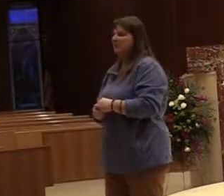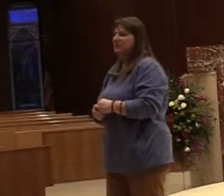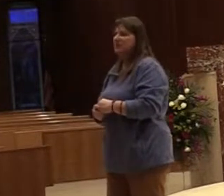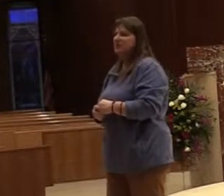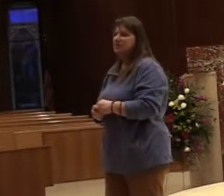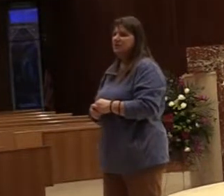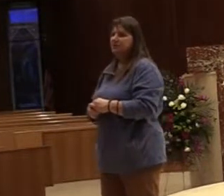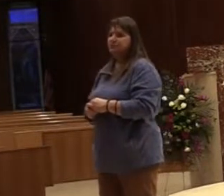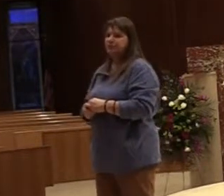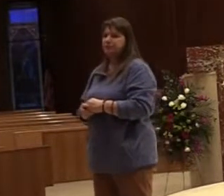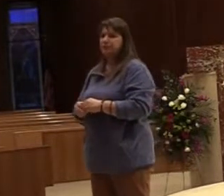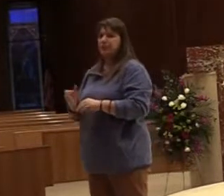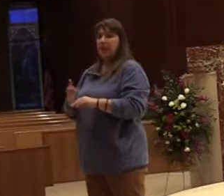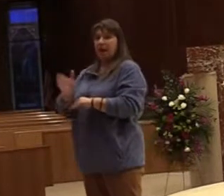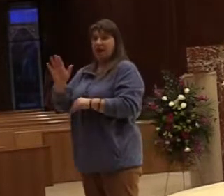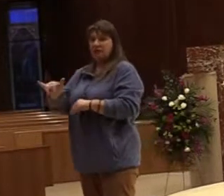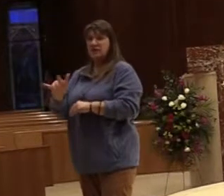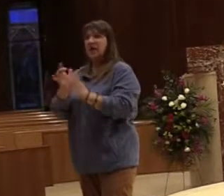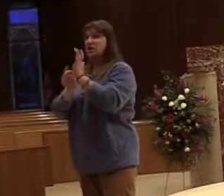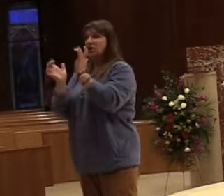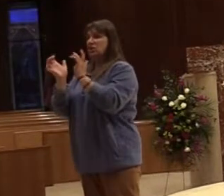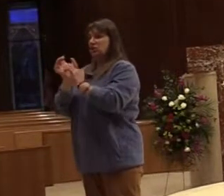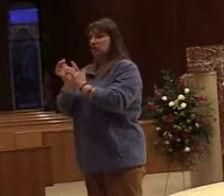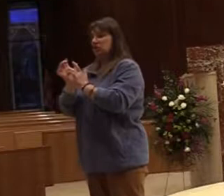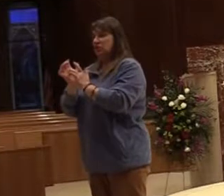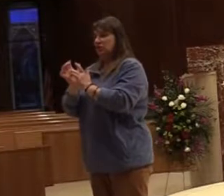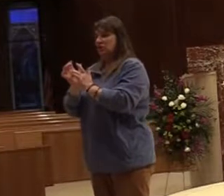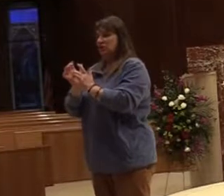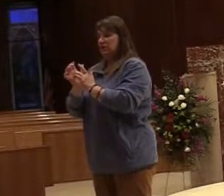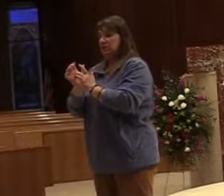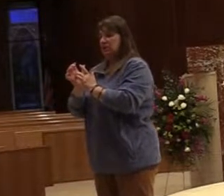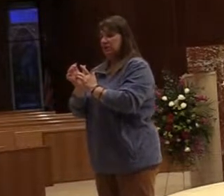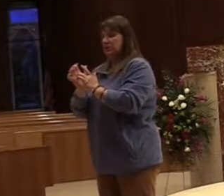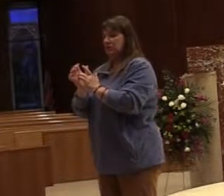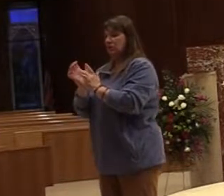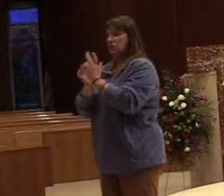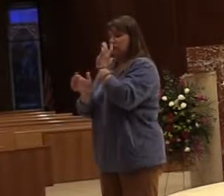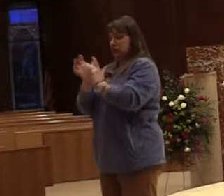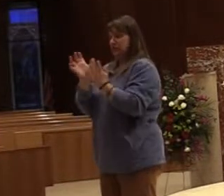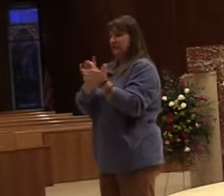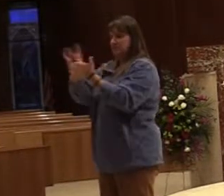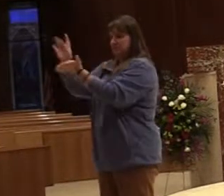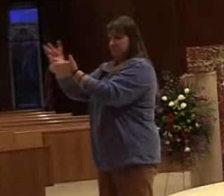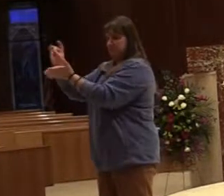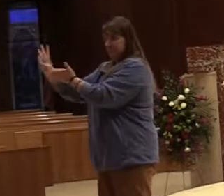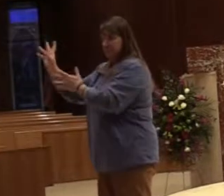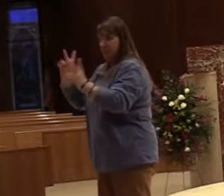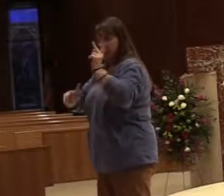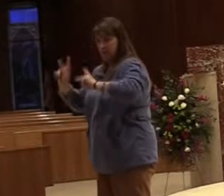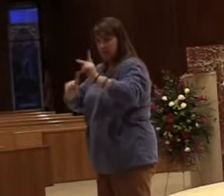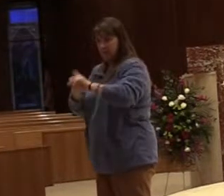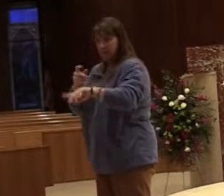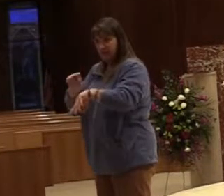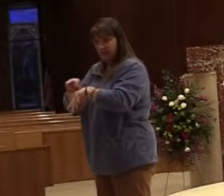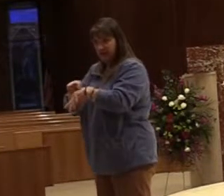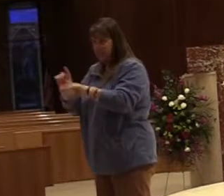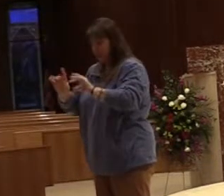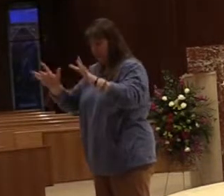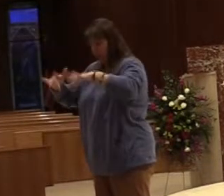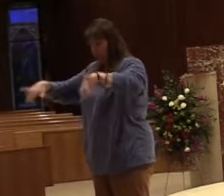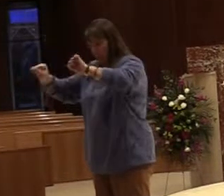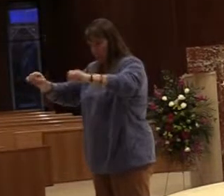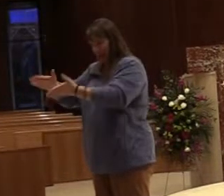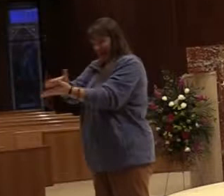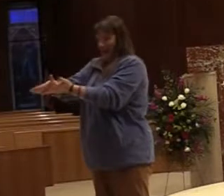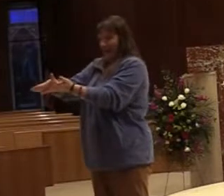Jesus banished these people from the temple, after they drove them out of the temple, that he began to teach there every day. So